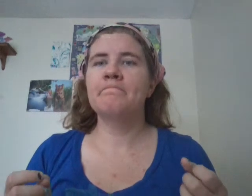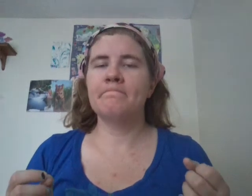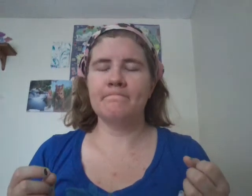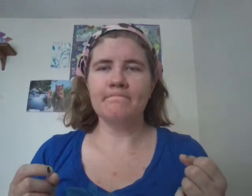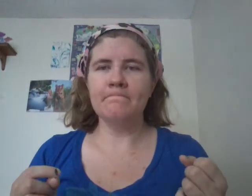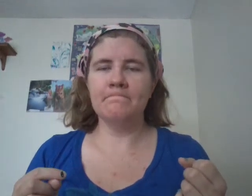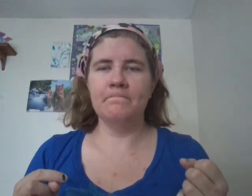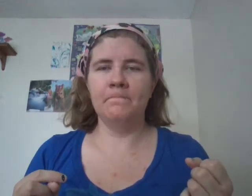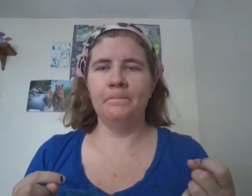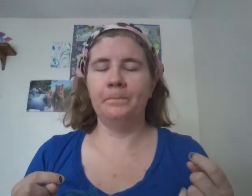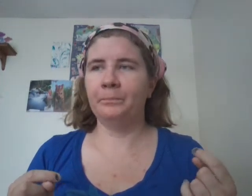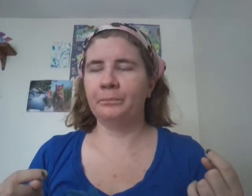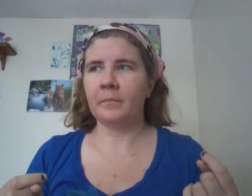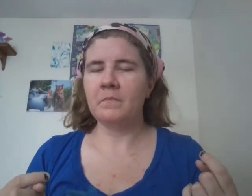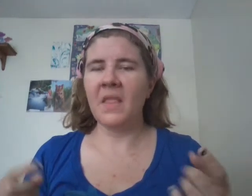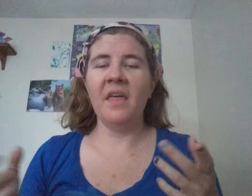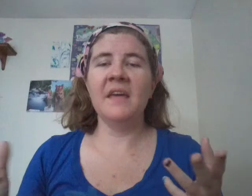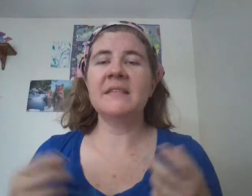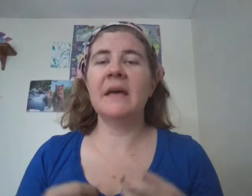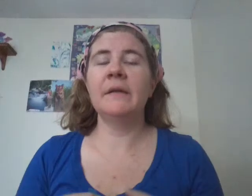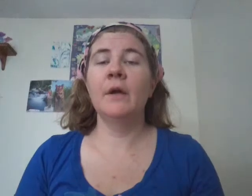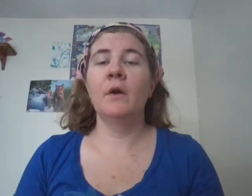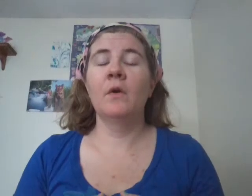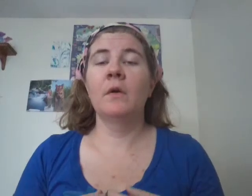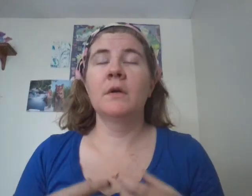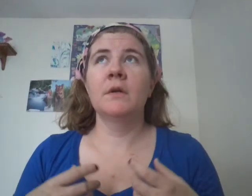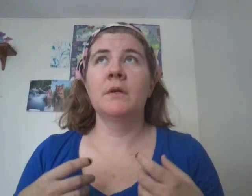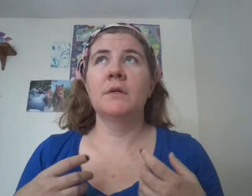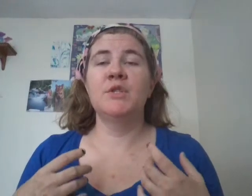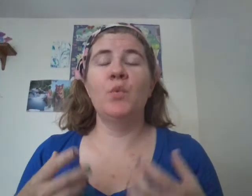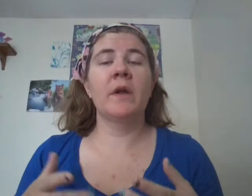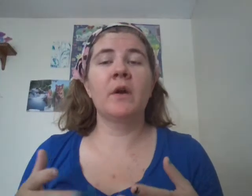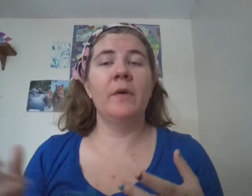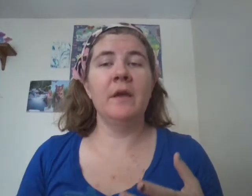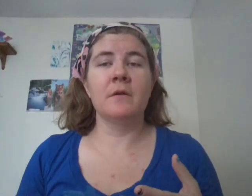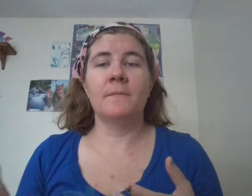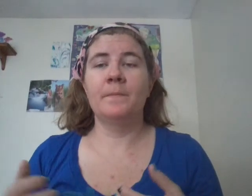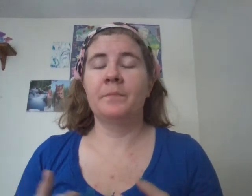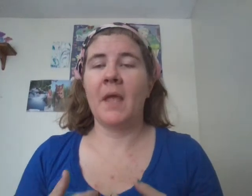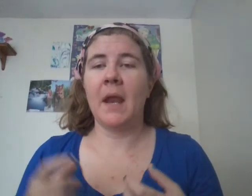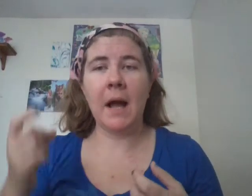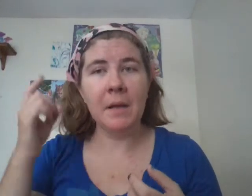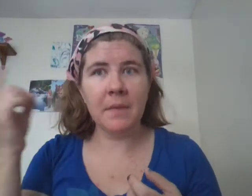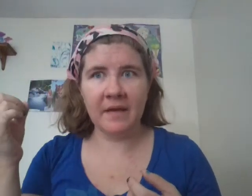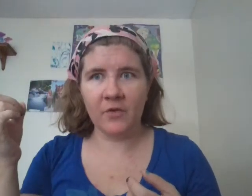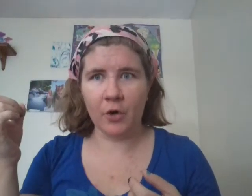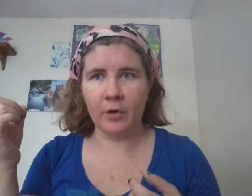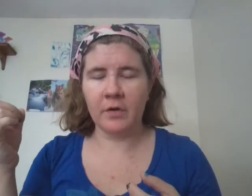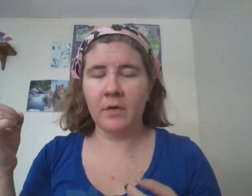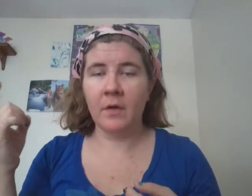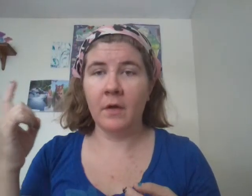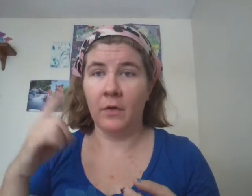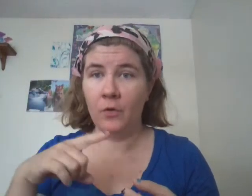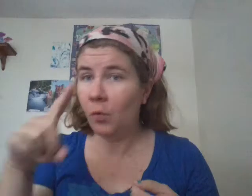they said, do you want to go here? And I may have heard, you